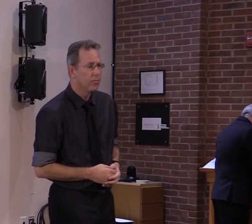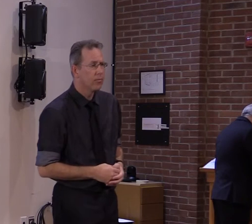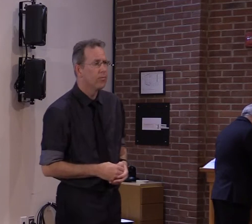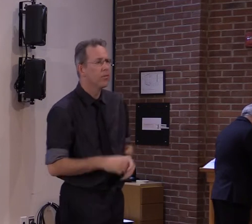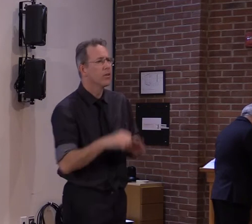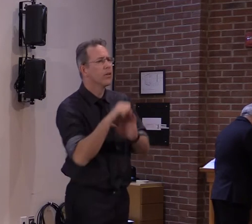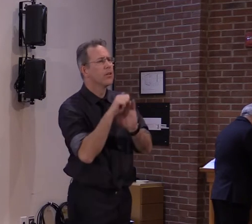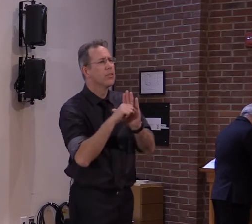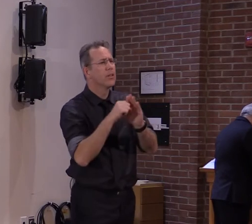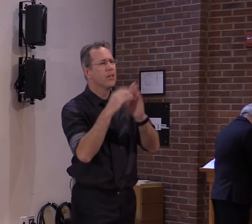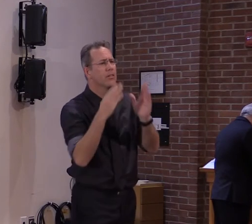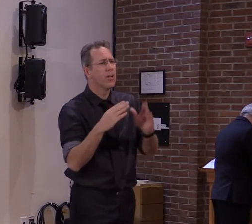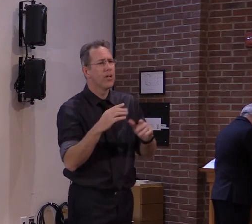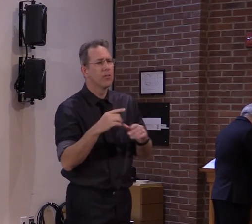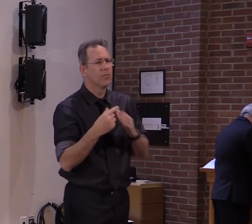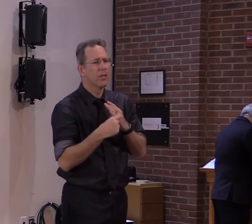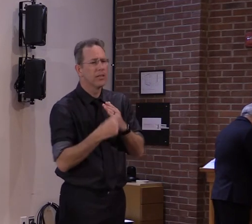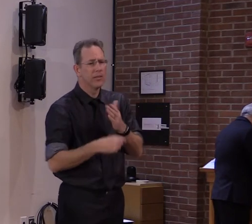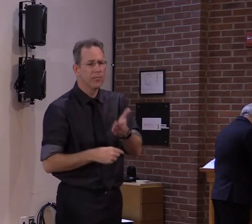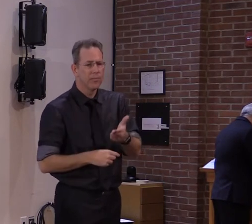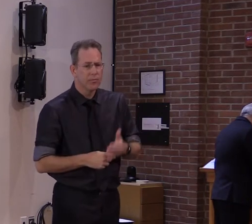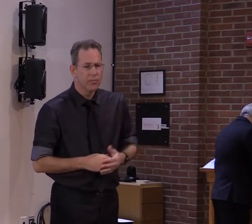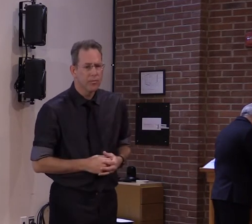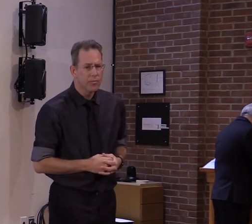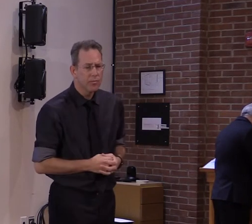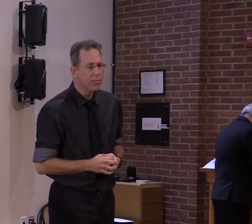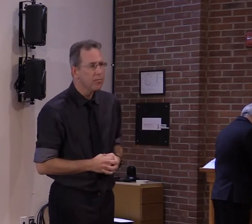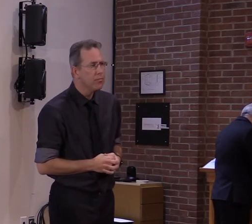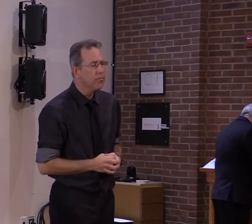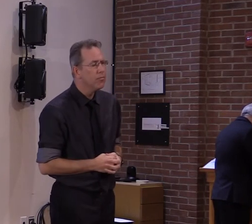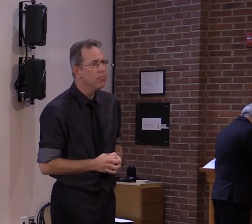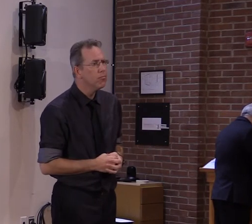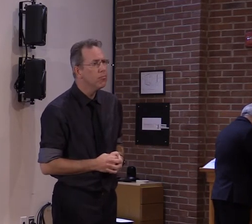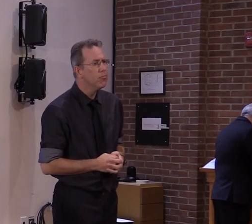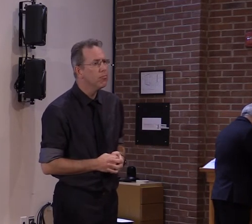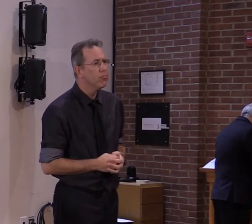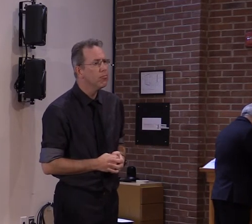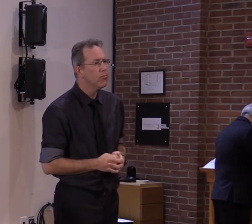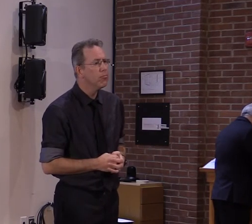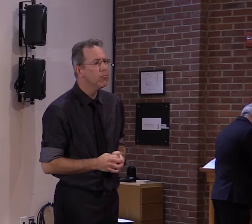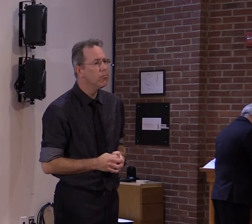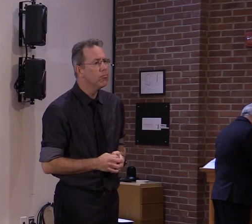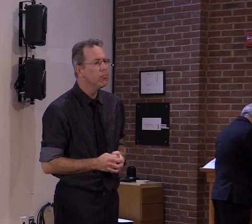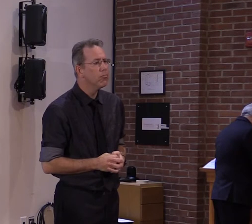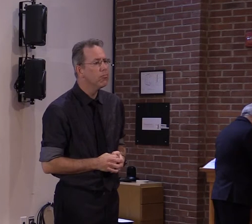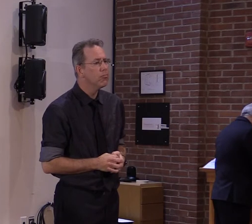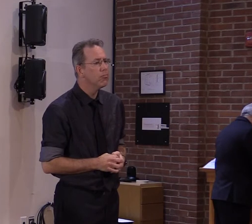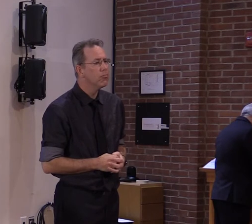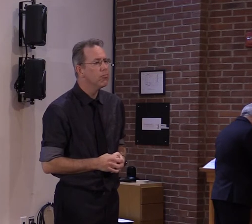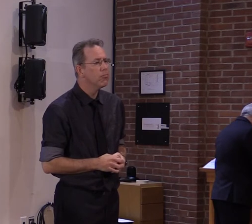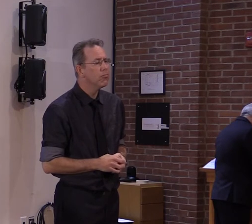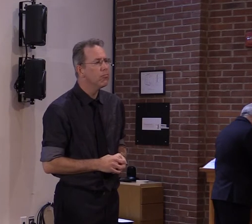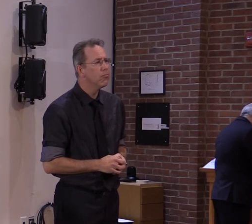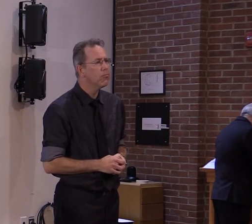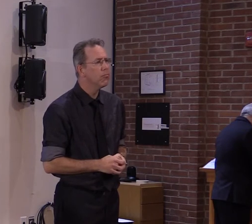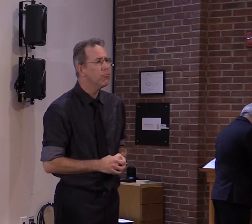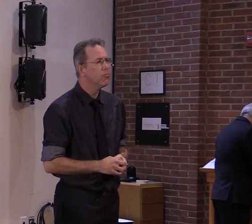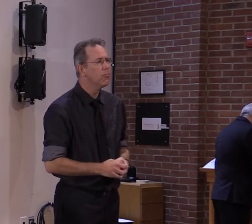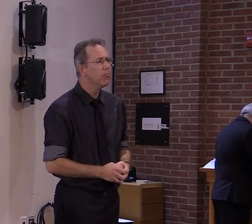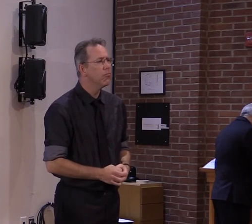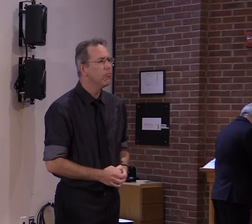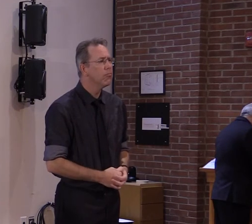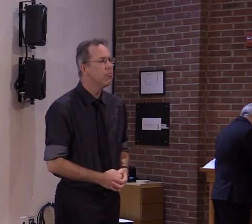Governor, the Vermont Fuel Dealers Association reports that the City of Burlington and other municipal energy committees are considering